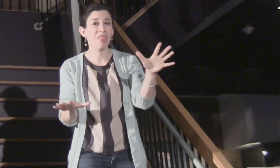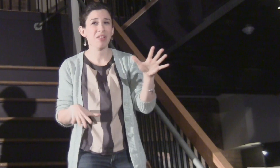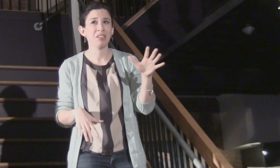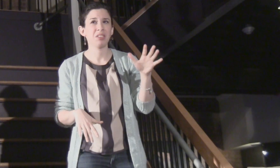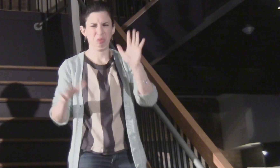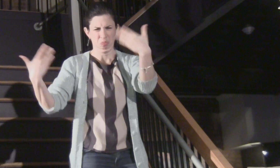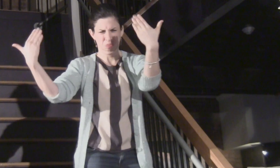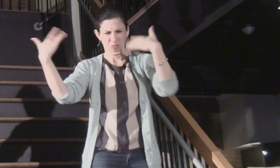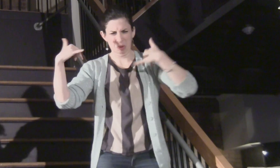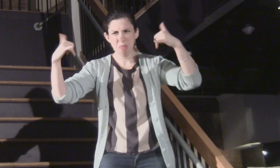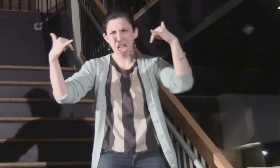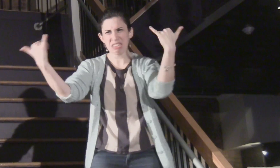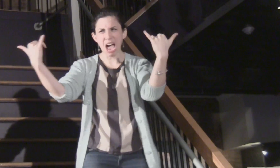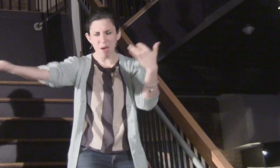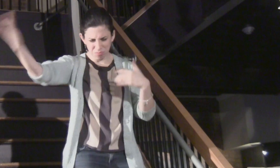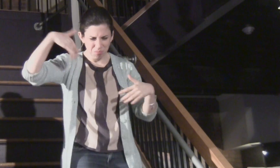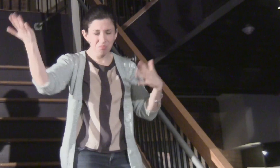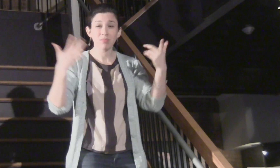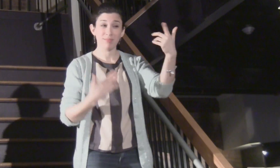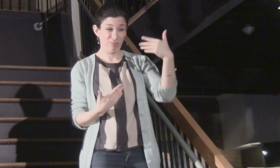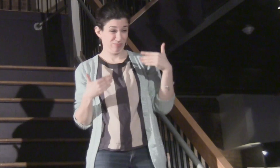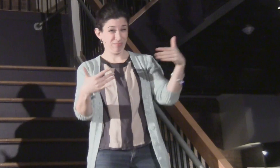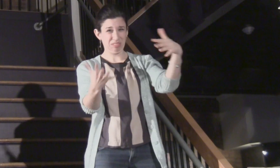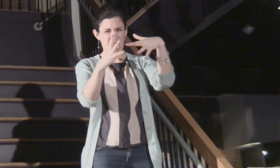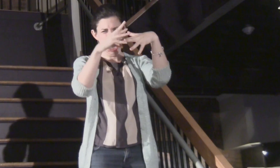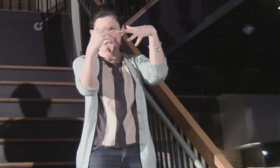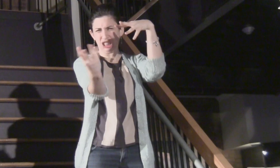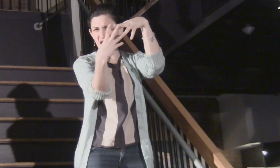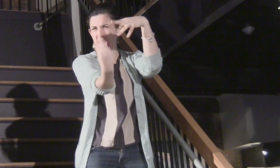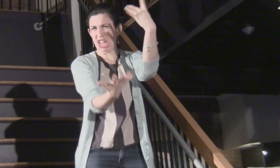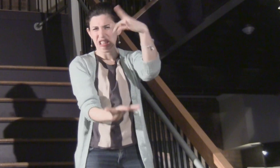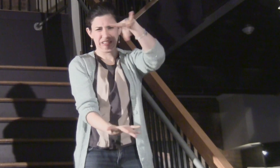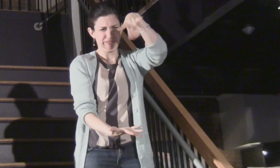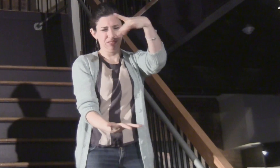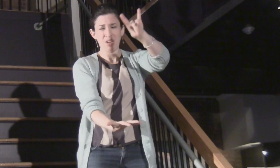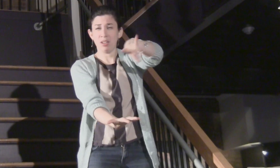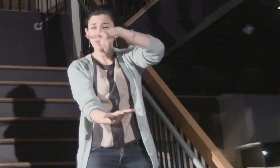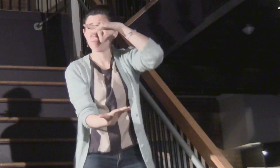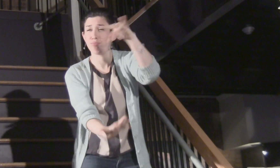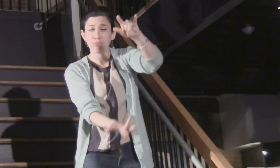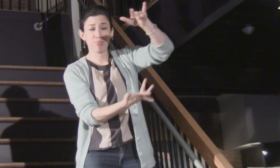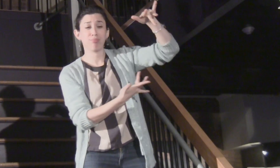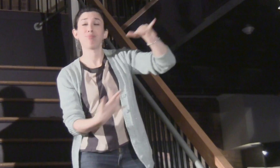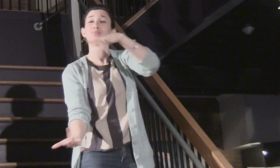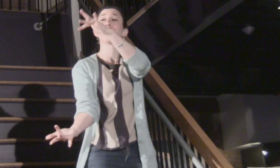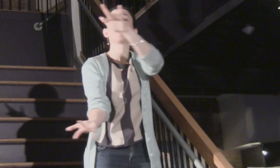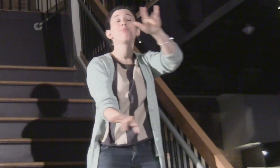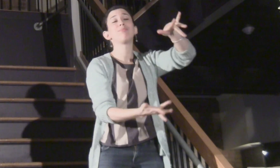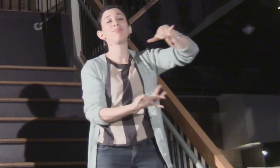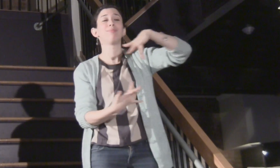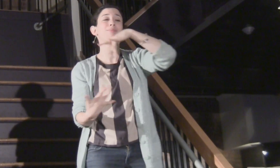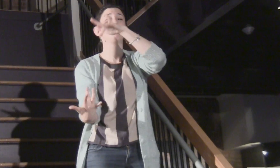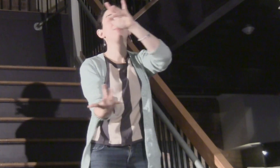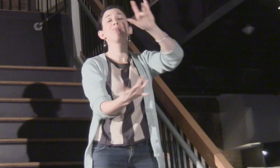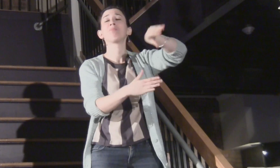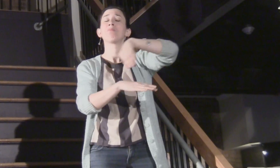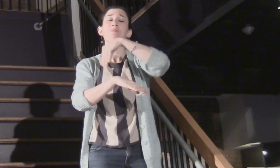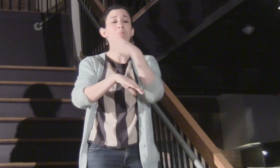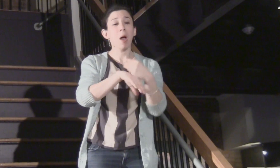you give nothing. Okay, let's play now. So he spins the dreidel spins and spins